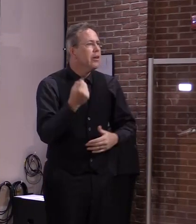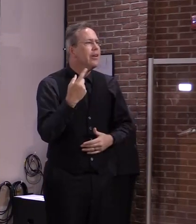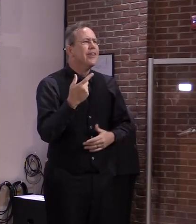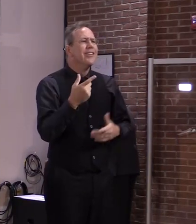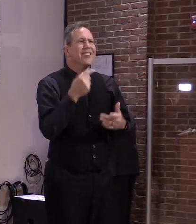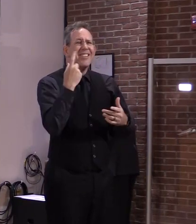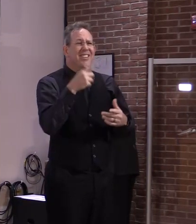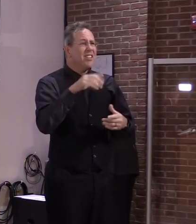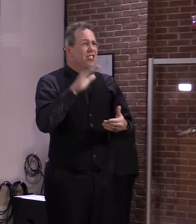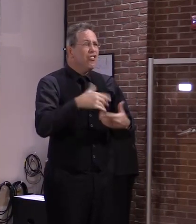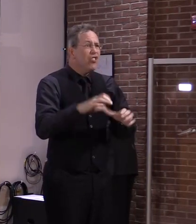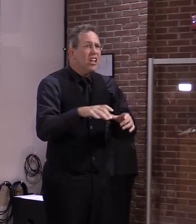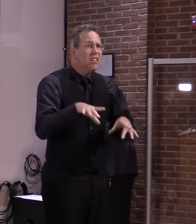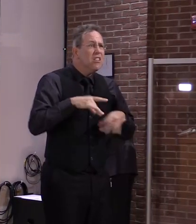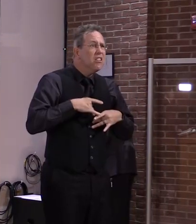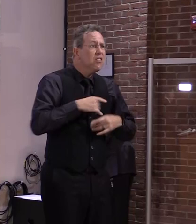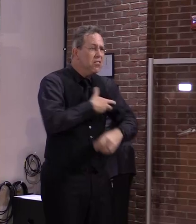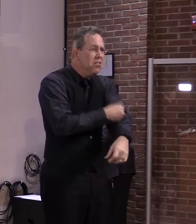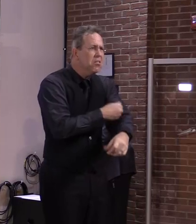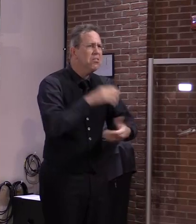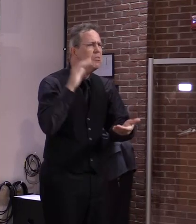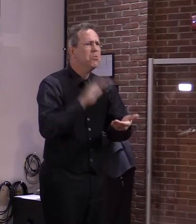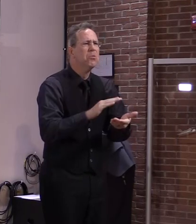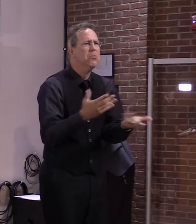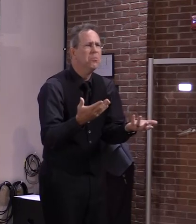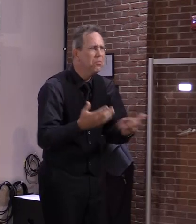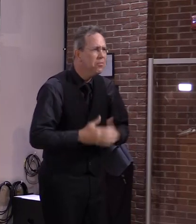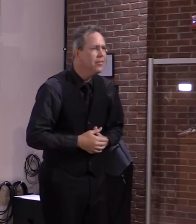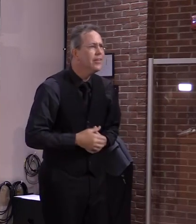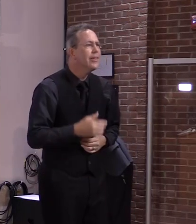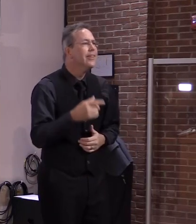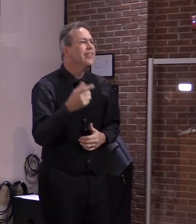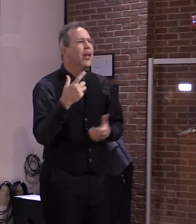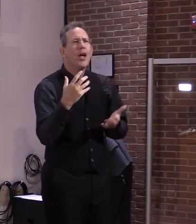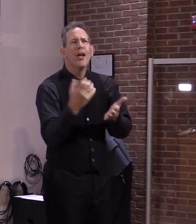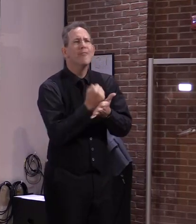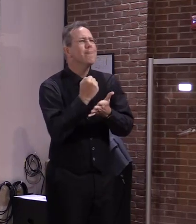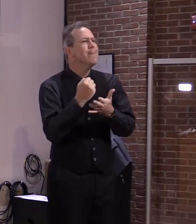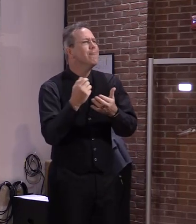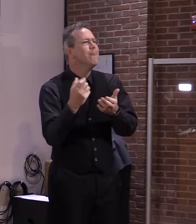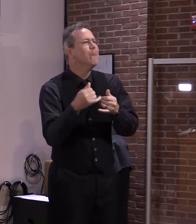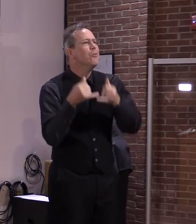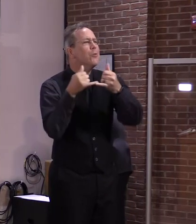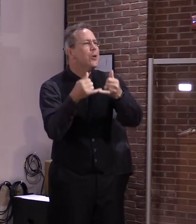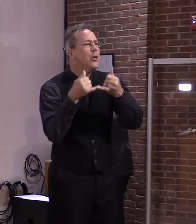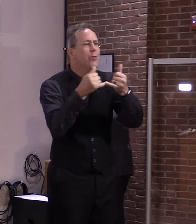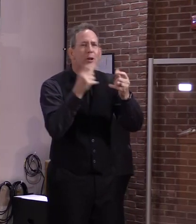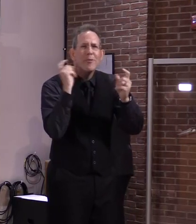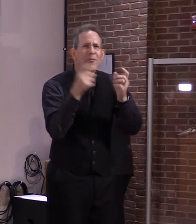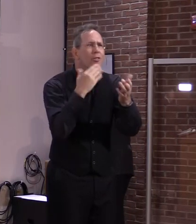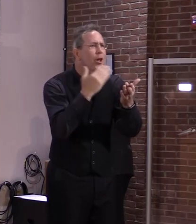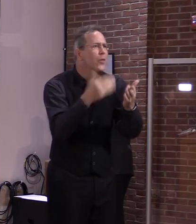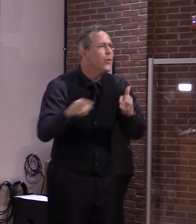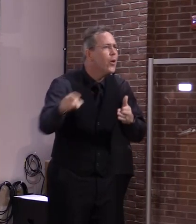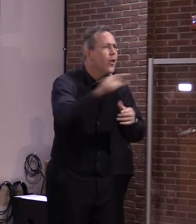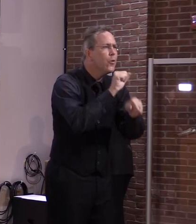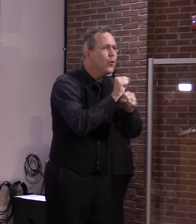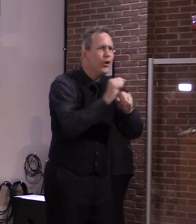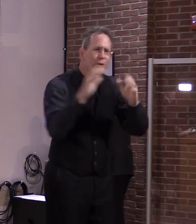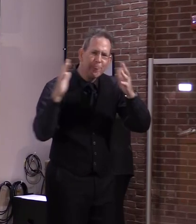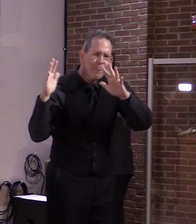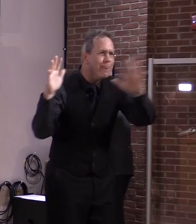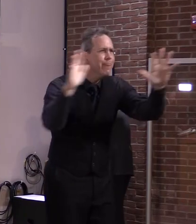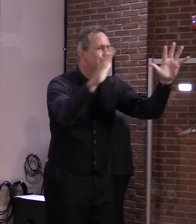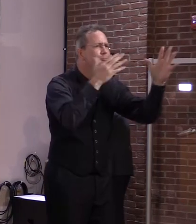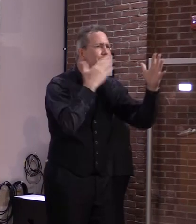reward all the hard work you've done over the past 14 months to help make Vermont's pandemic response the best in